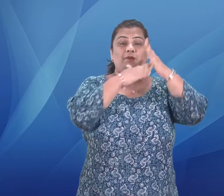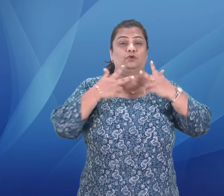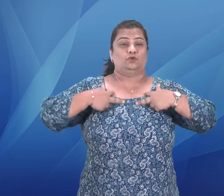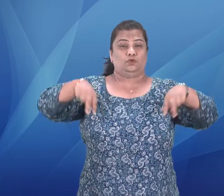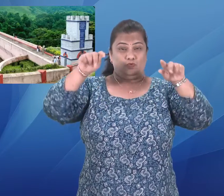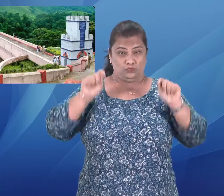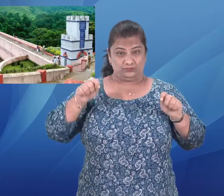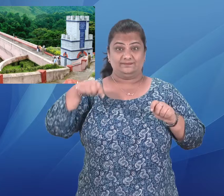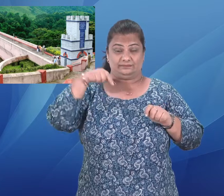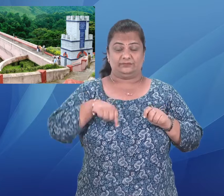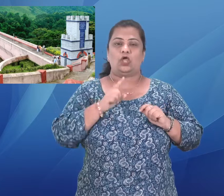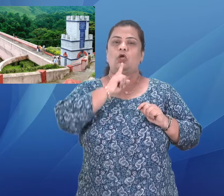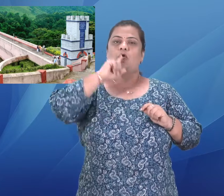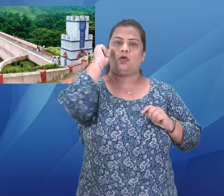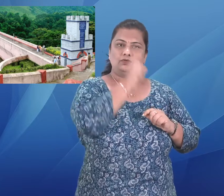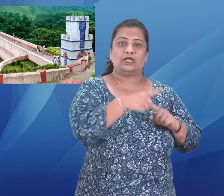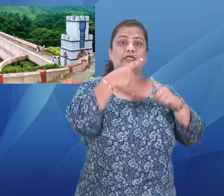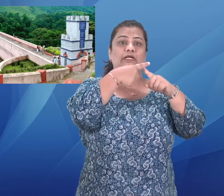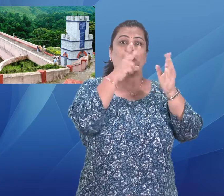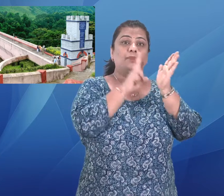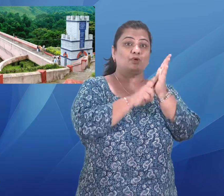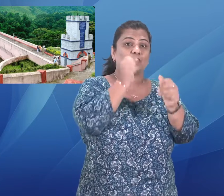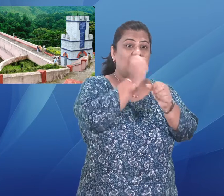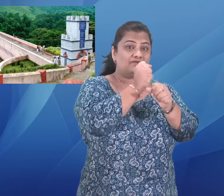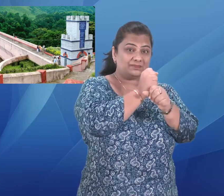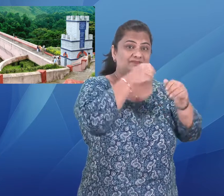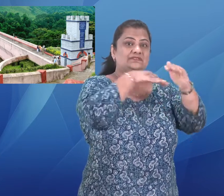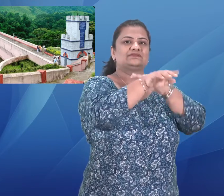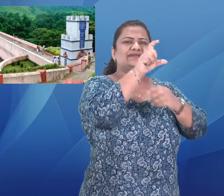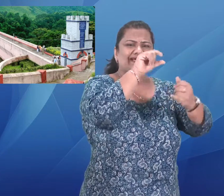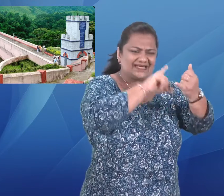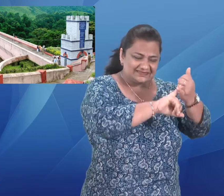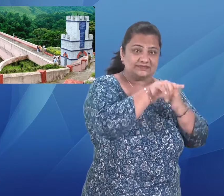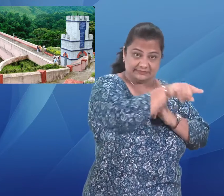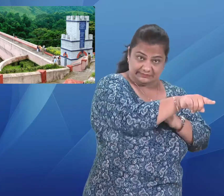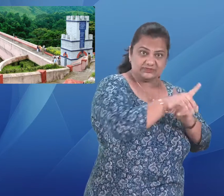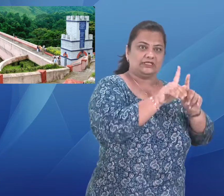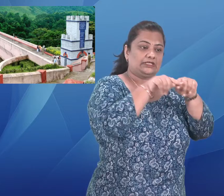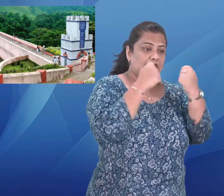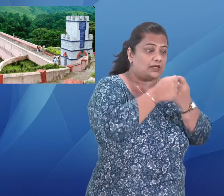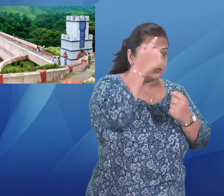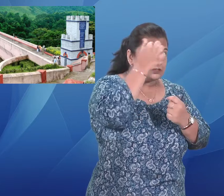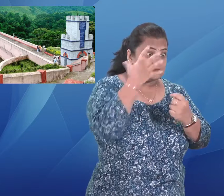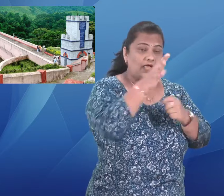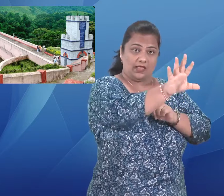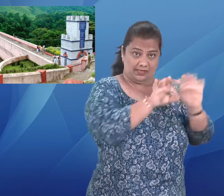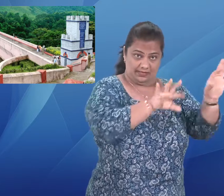The centre suggested to the Supreme Court to let the Mullaperiyar Dam Supervisory Committee continue for a year, by which time the National